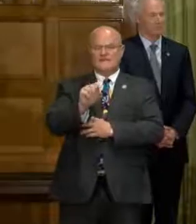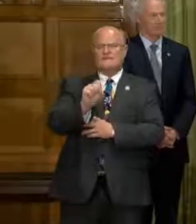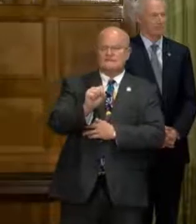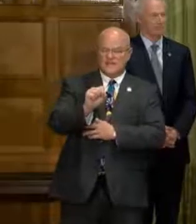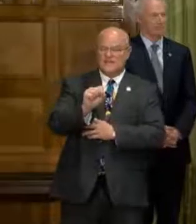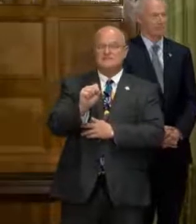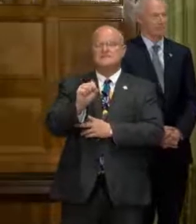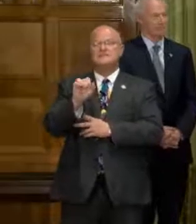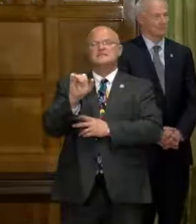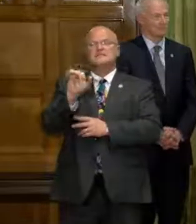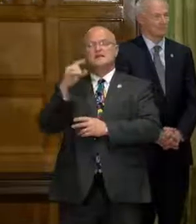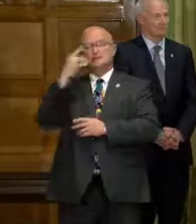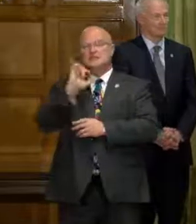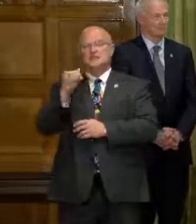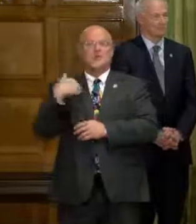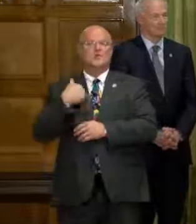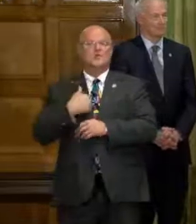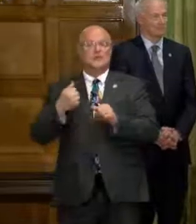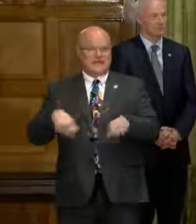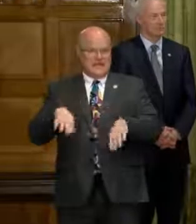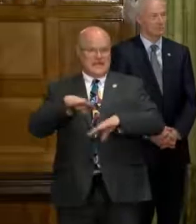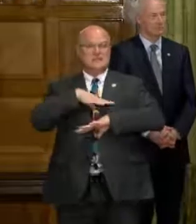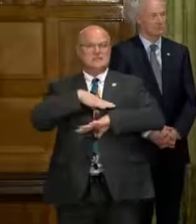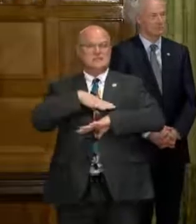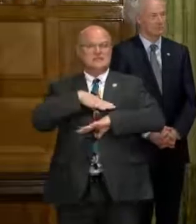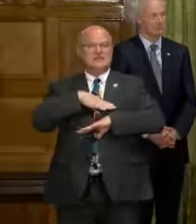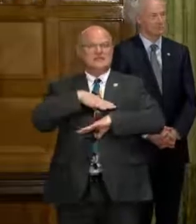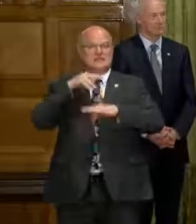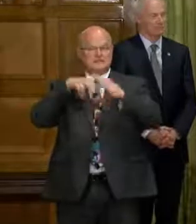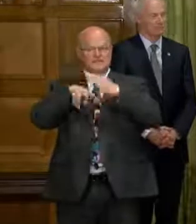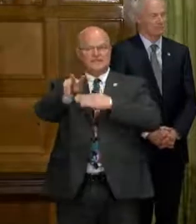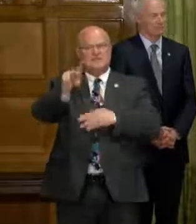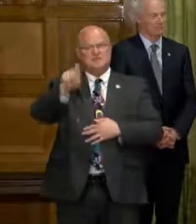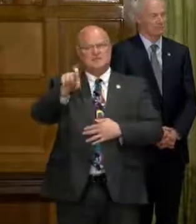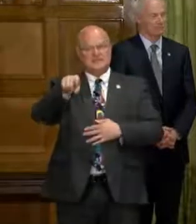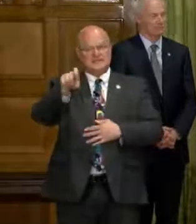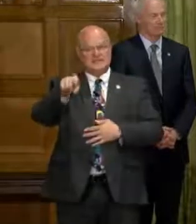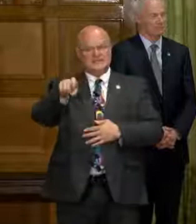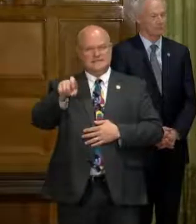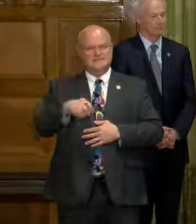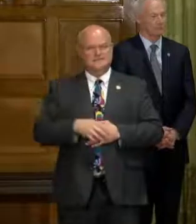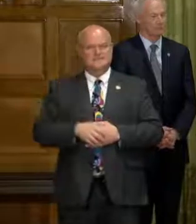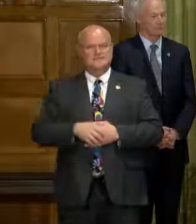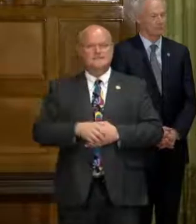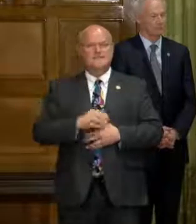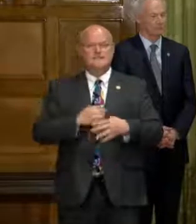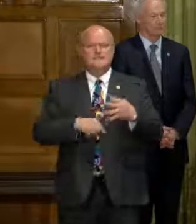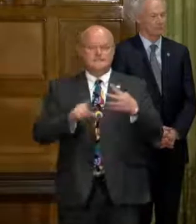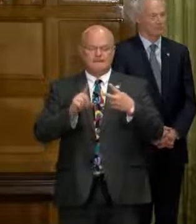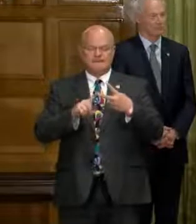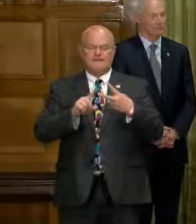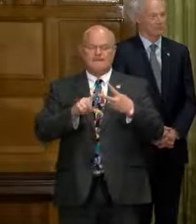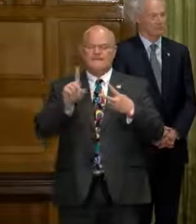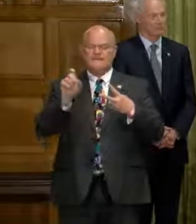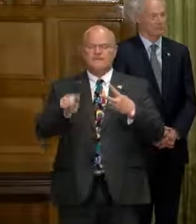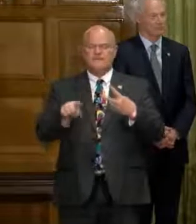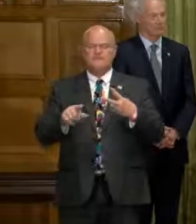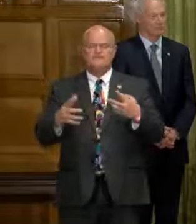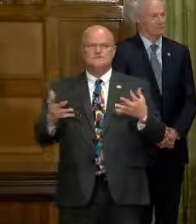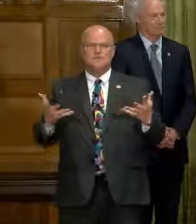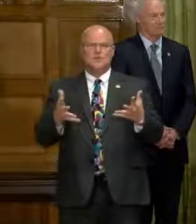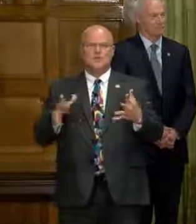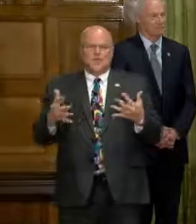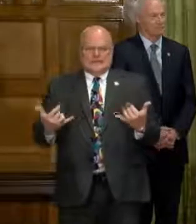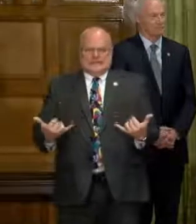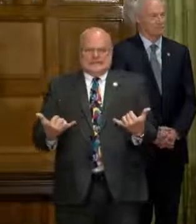capacity, it looks like we'll be able to meet the foreseeable needs. Second question is, what can we